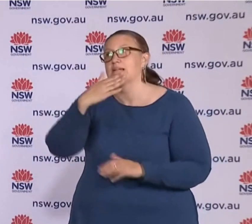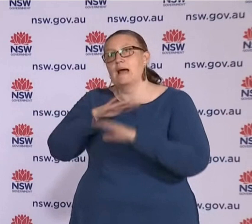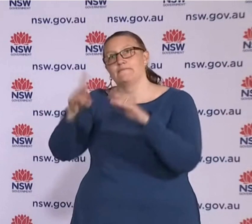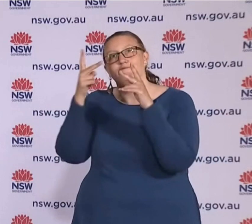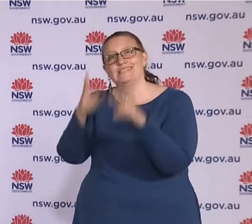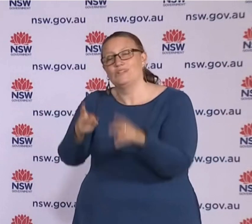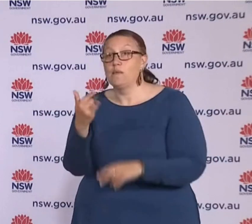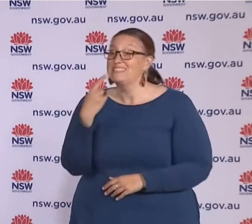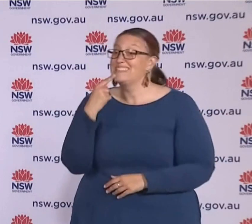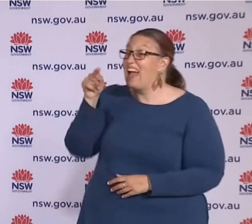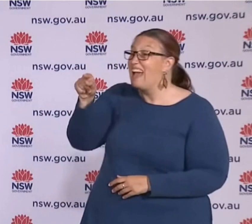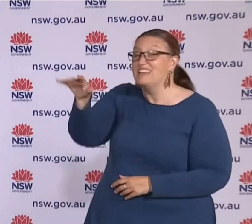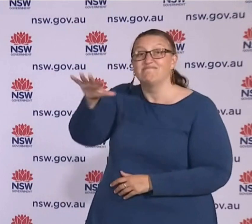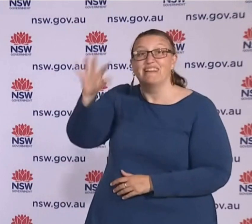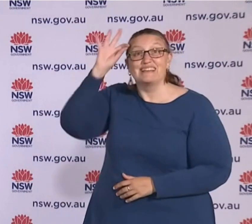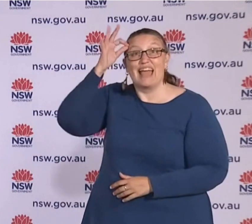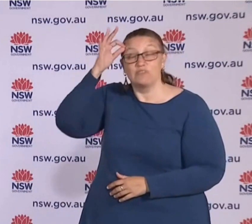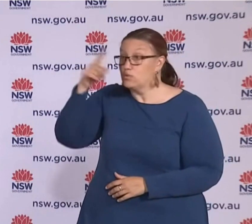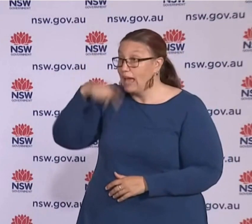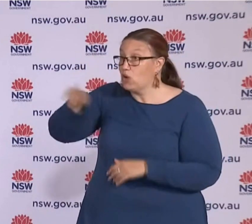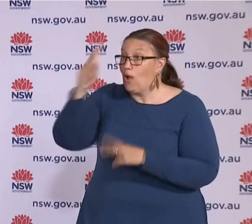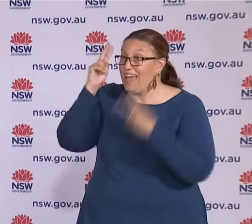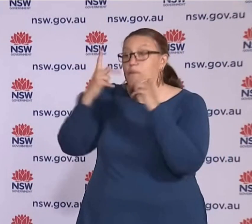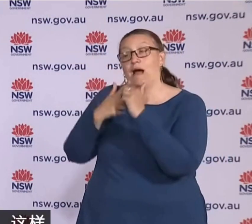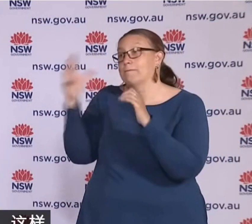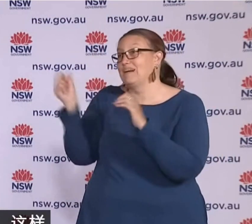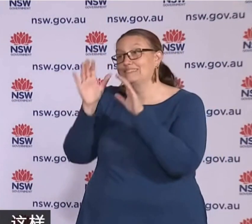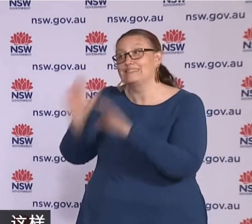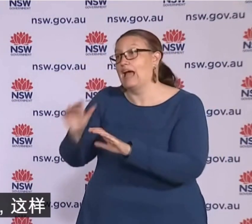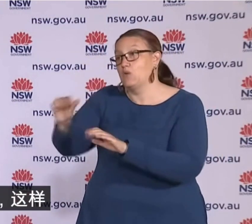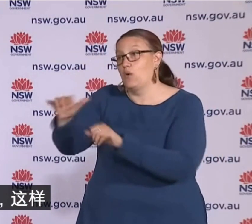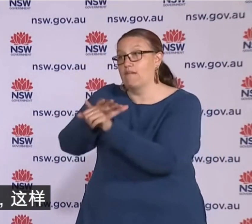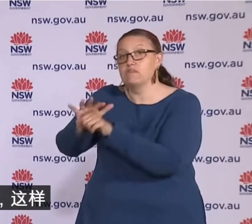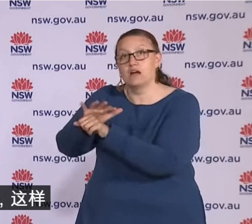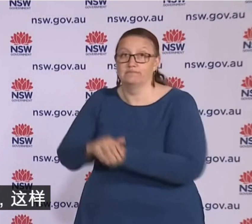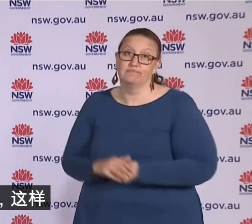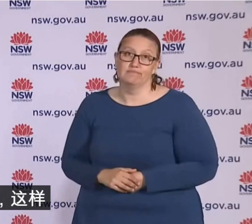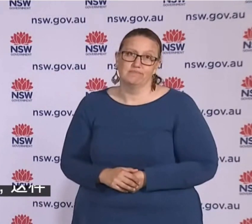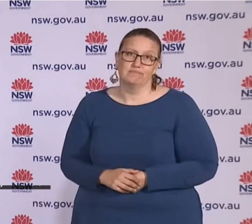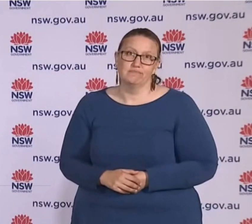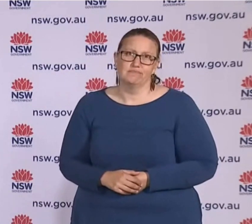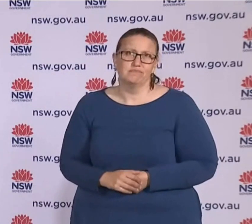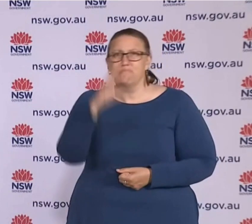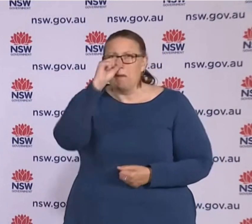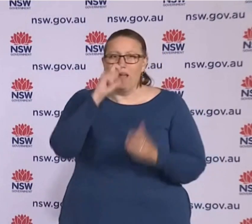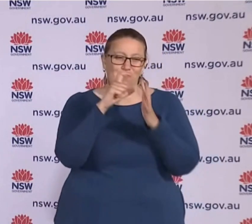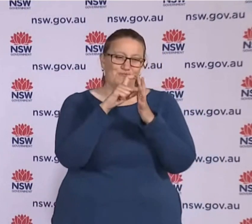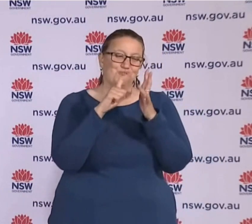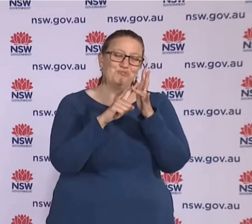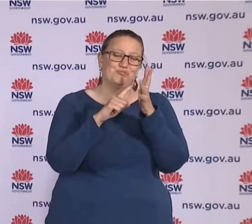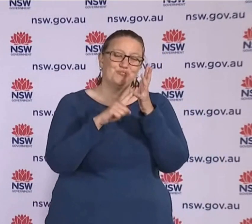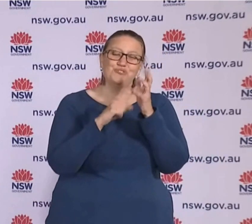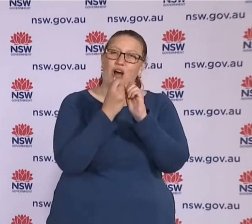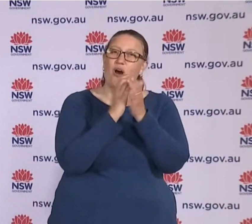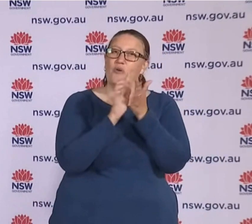stick within your area if you want to go to a restaurant or get your hair cut or whatever else. So there's opportunities for us to do that. The Doherty plan, the national plan, allows us to do